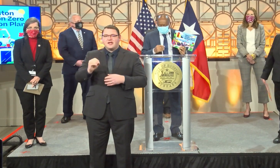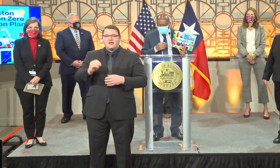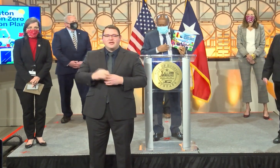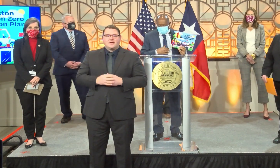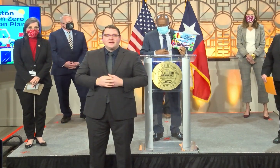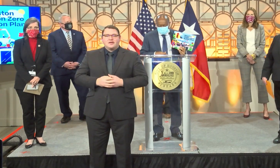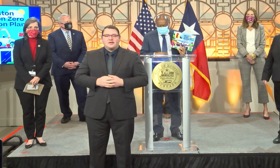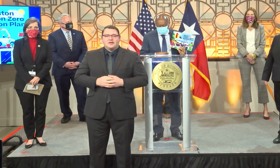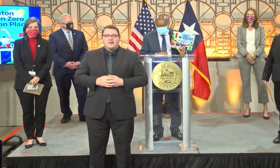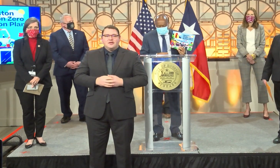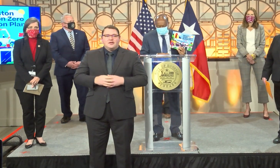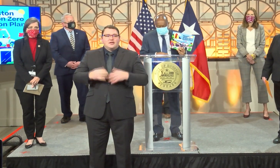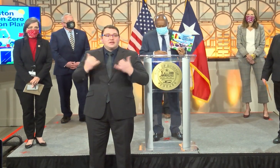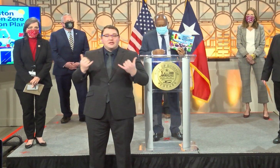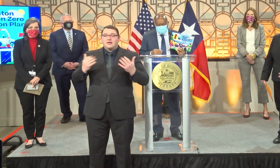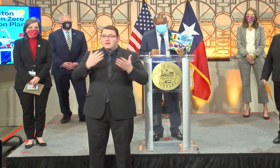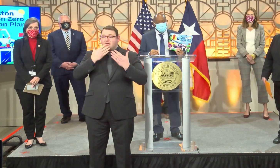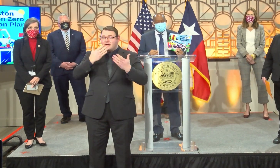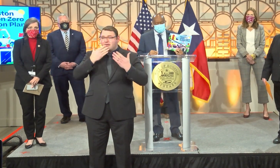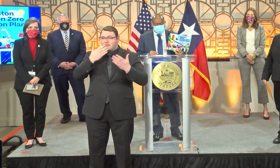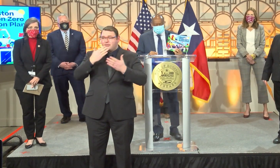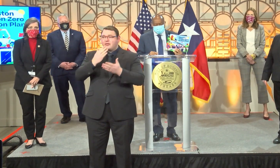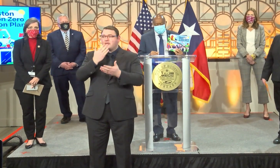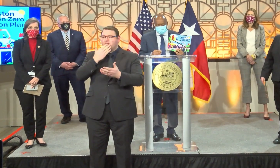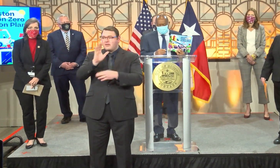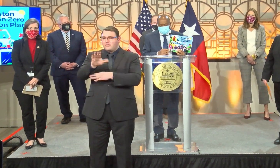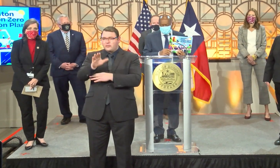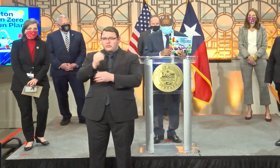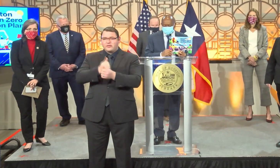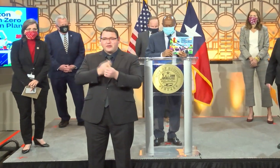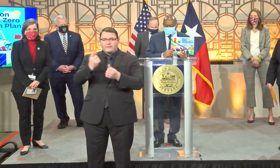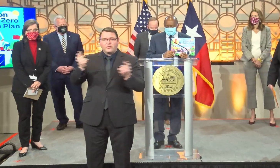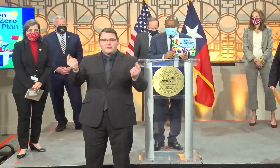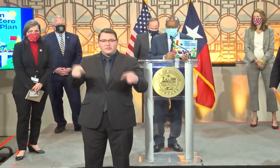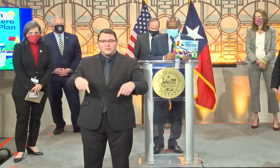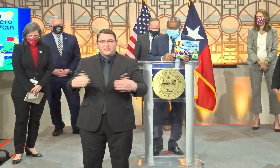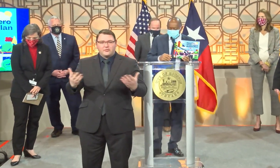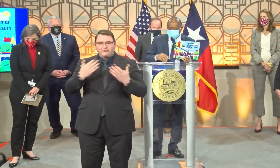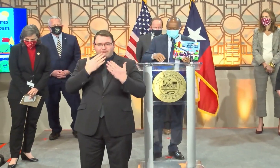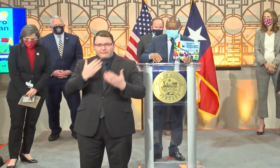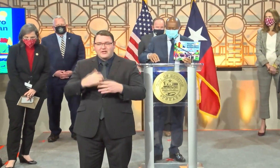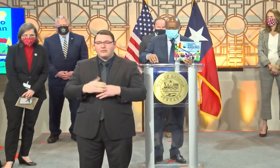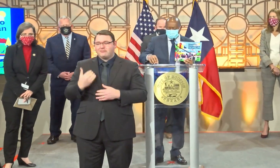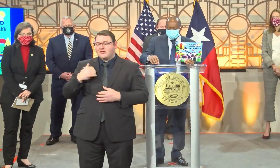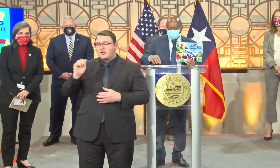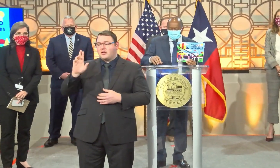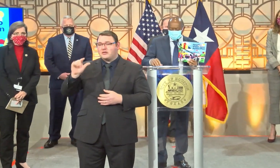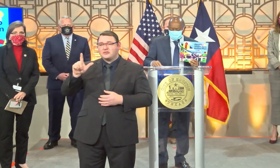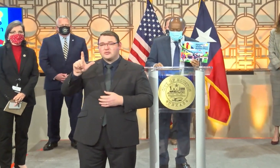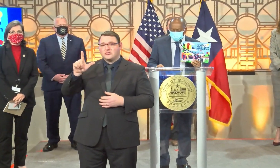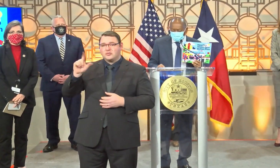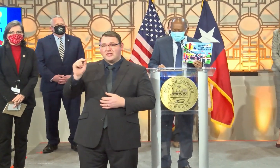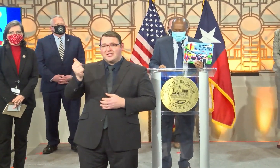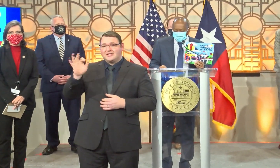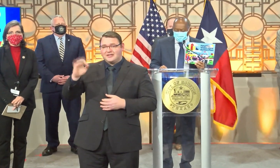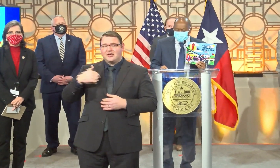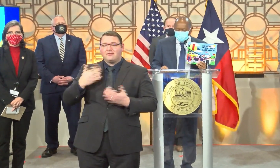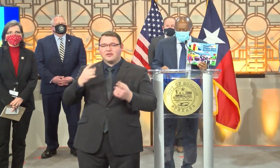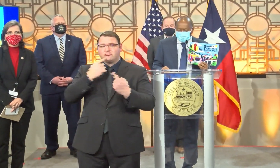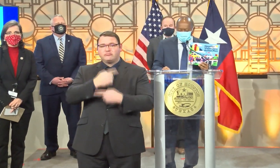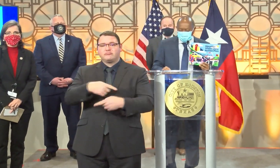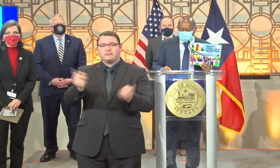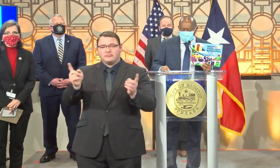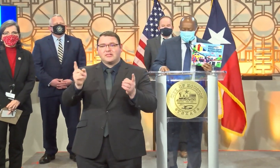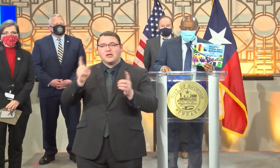Good afternoon, and thank you all for being here today. In August 2019, I announced the city's commitment to Vision Zero,